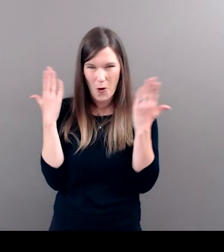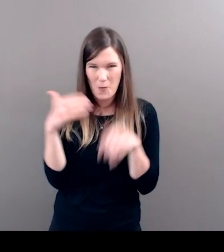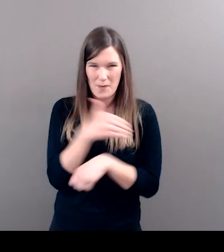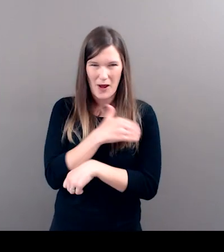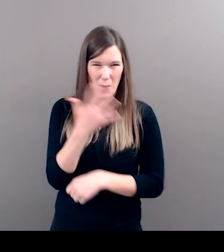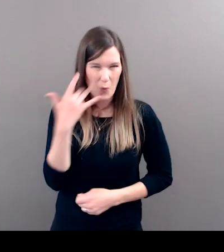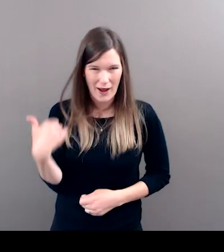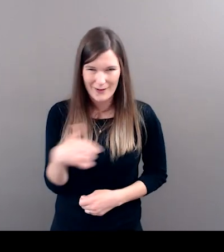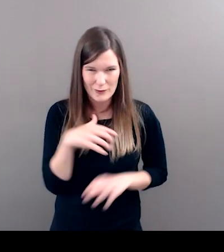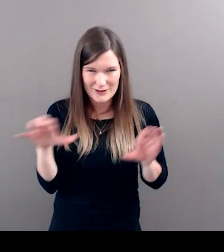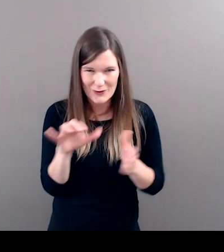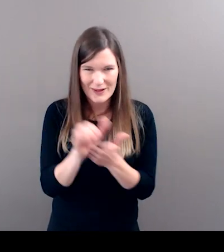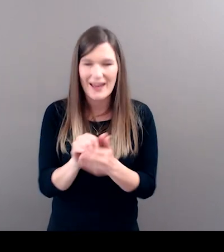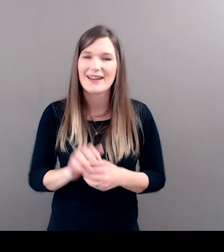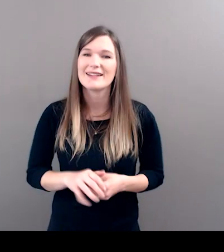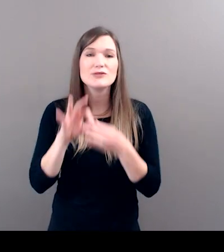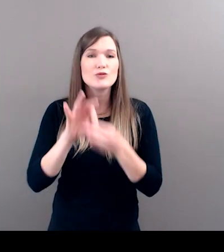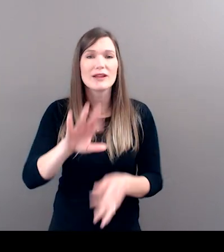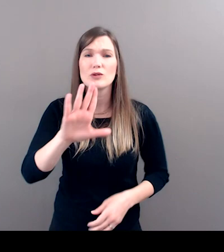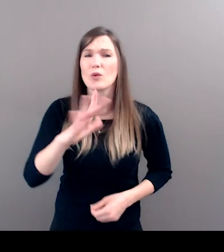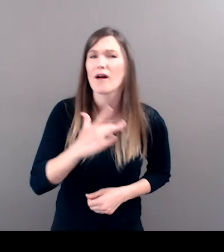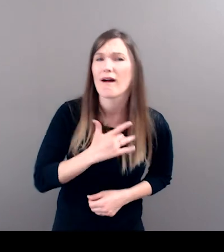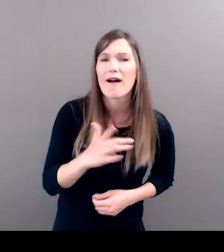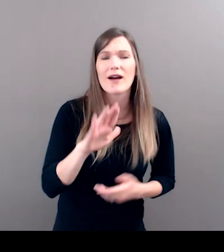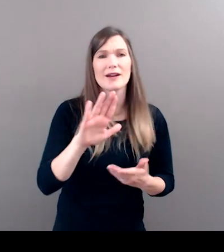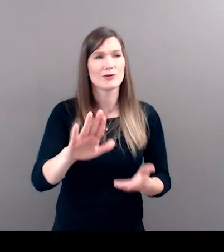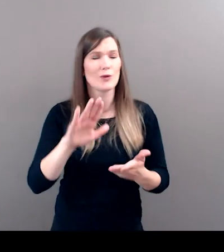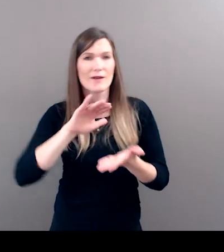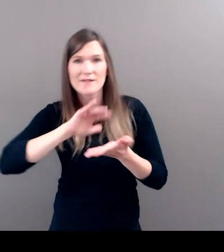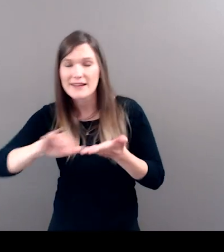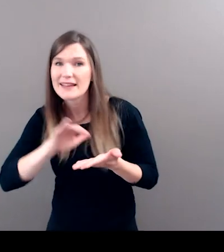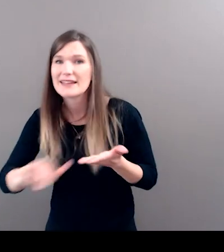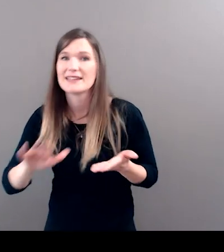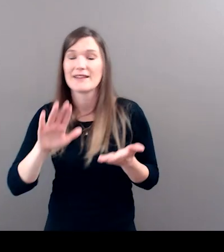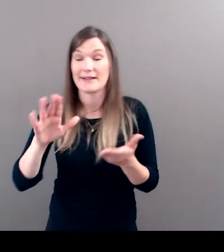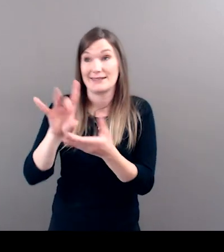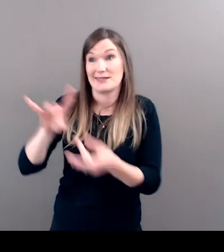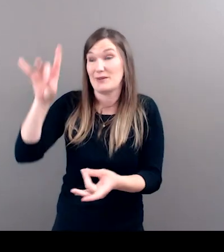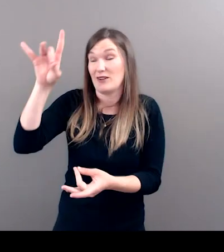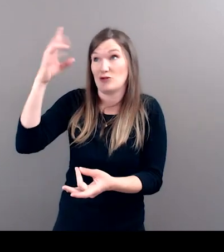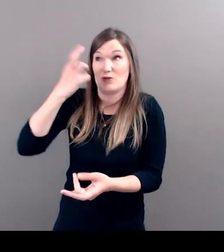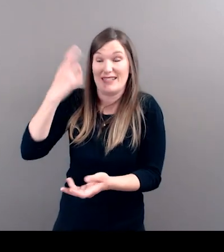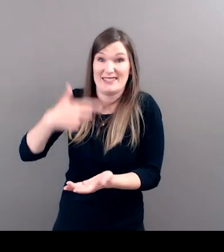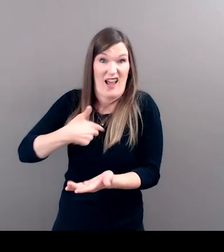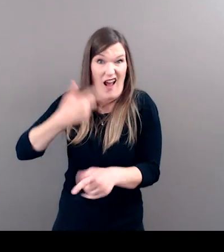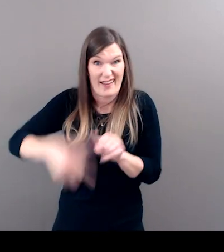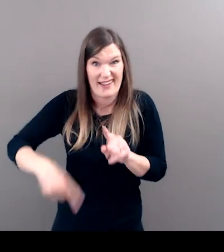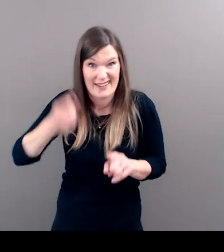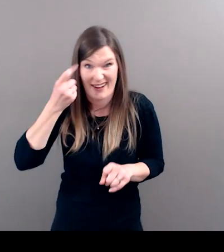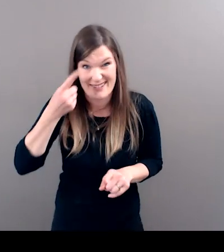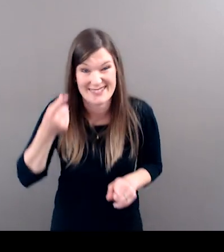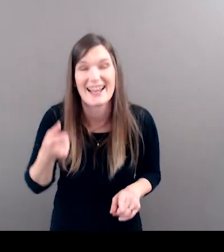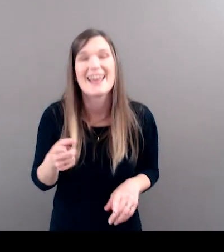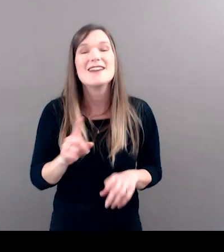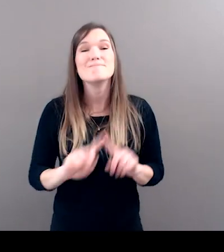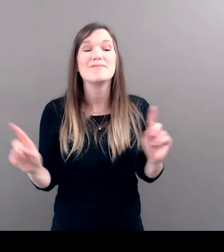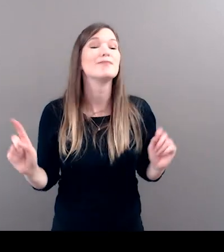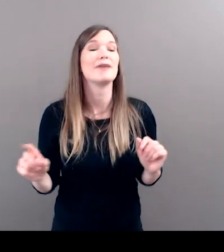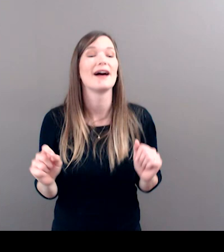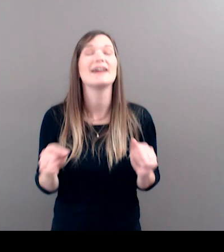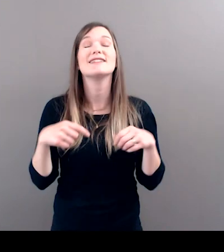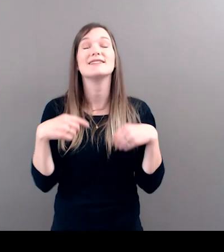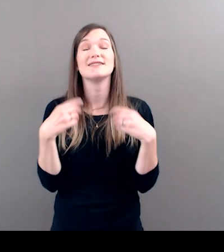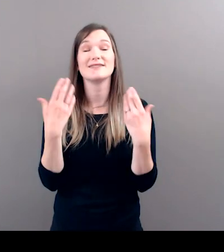in the kingdom, in spiritual realms that are beyond my understanding. But he gave it an assignment. He says, I am going to offer this